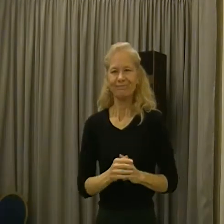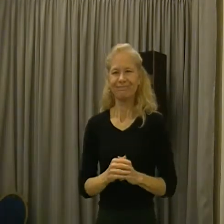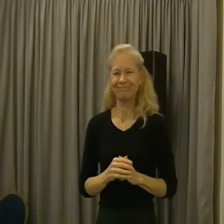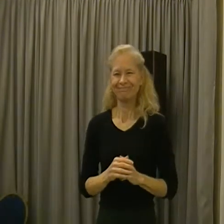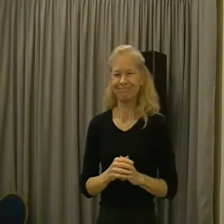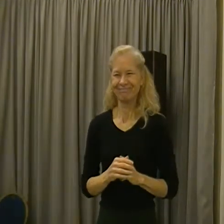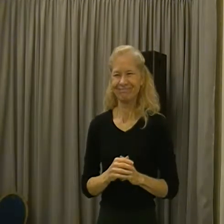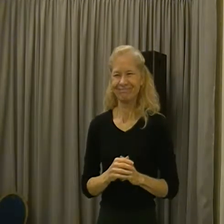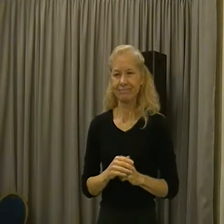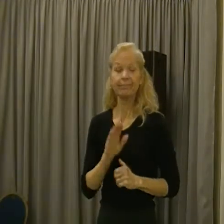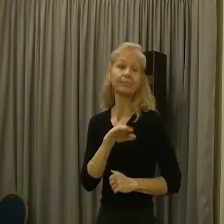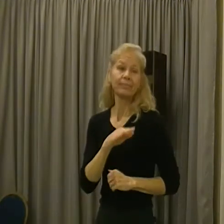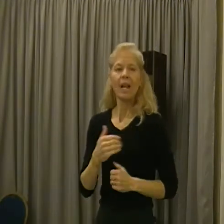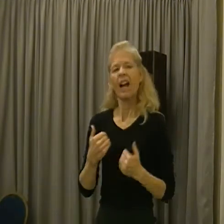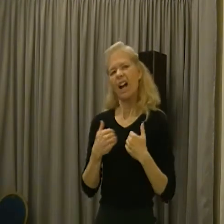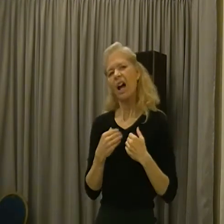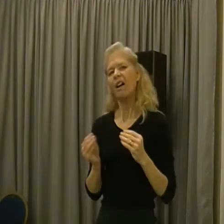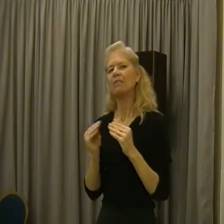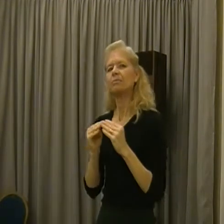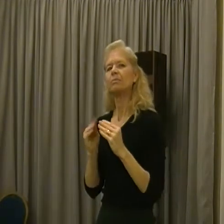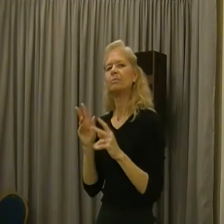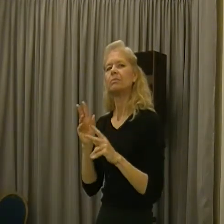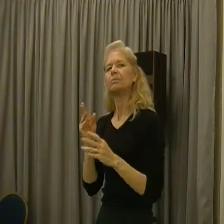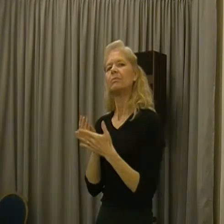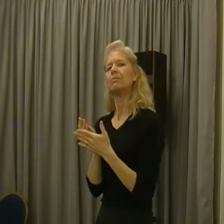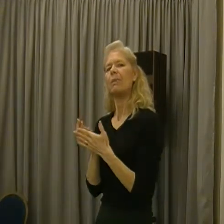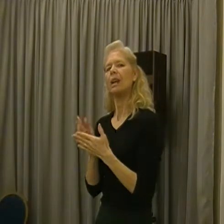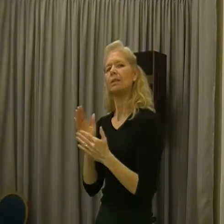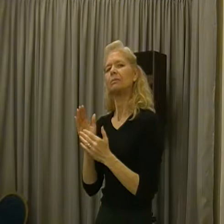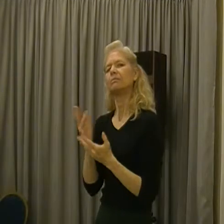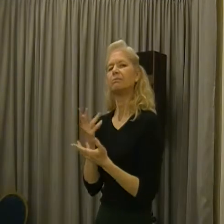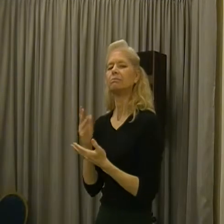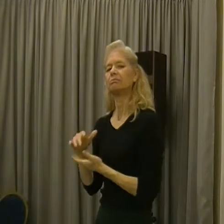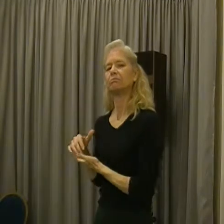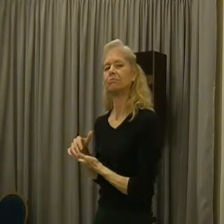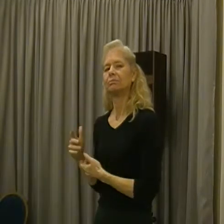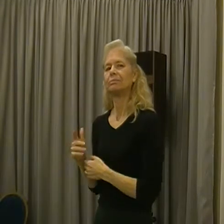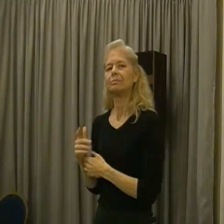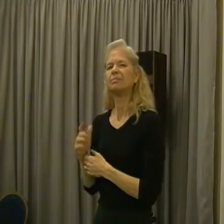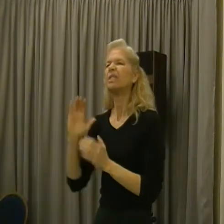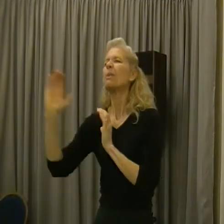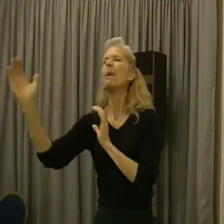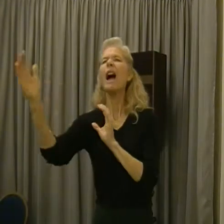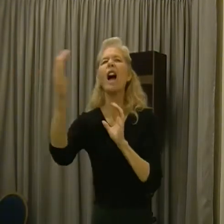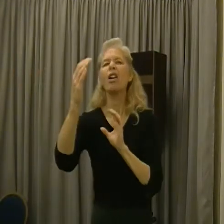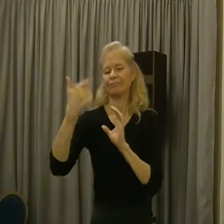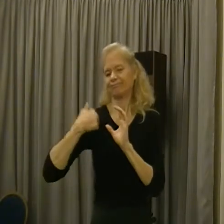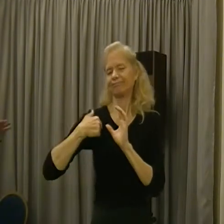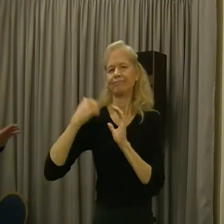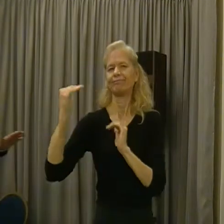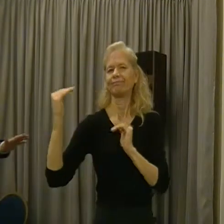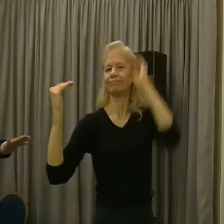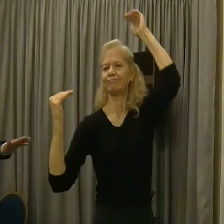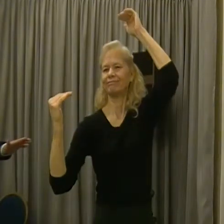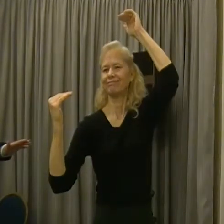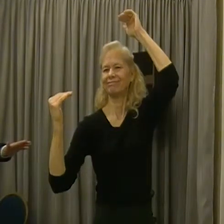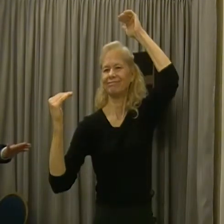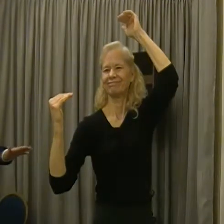life. And for a human, the glory in something that God's given requires the putting down of really the